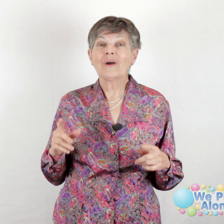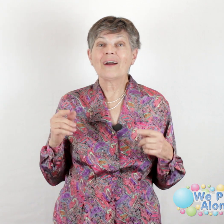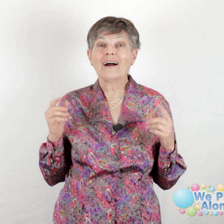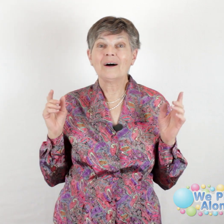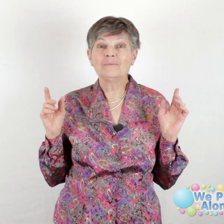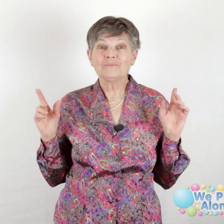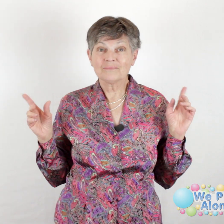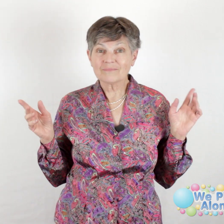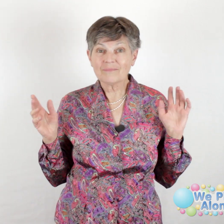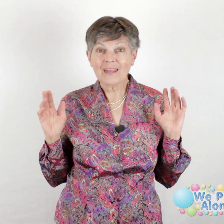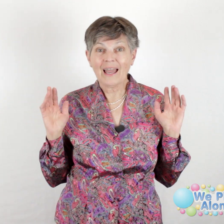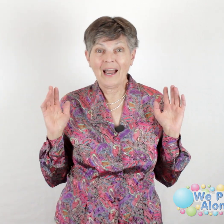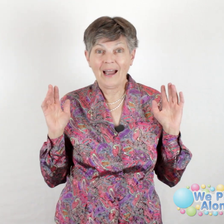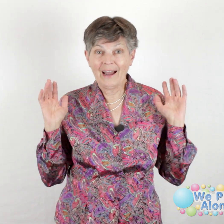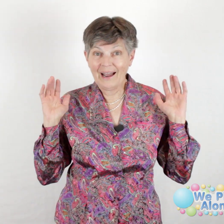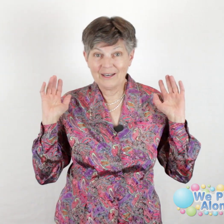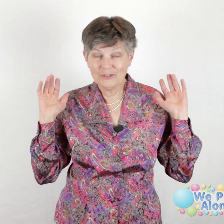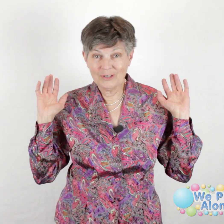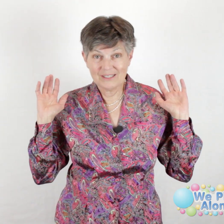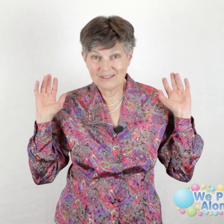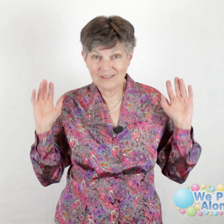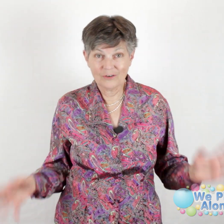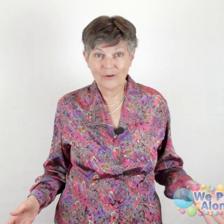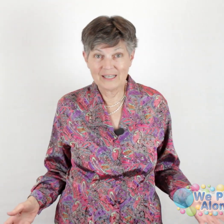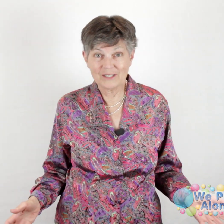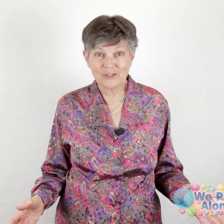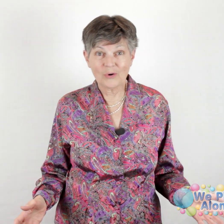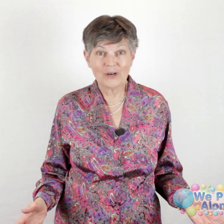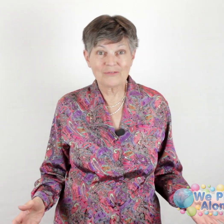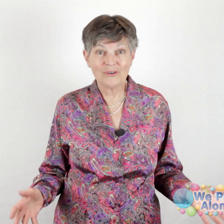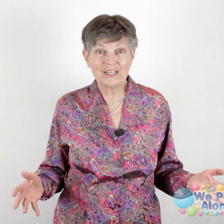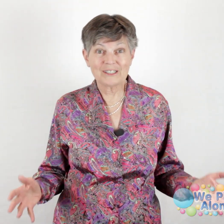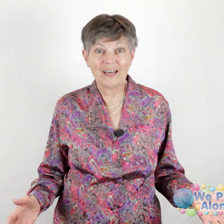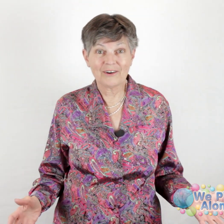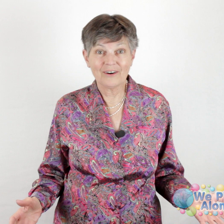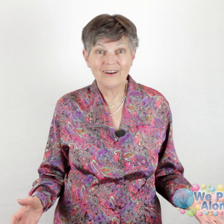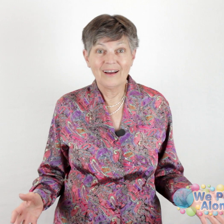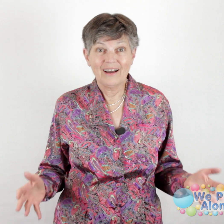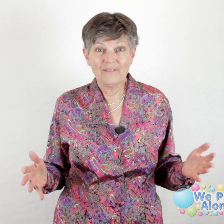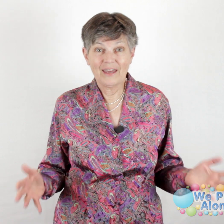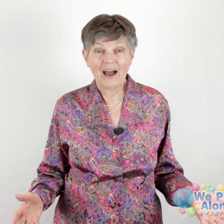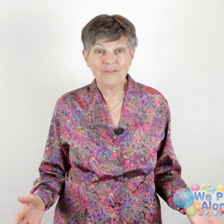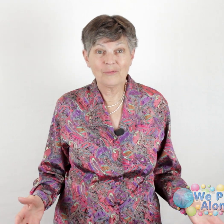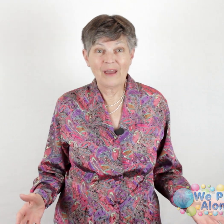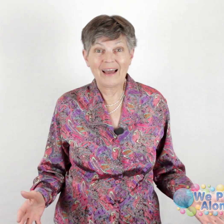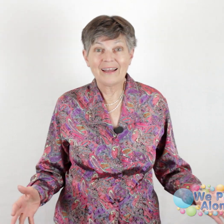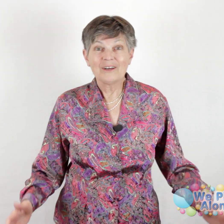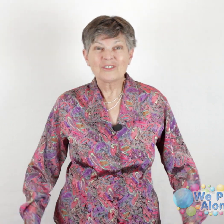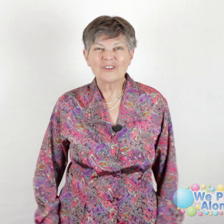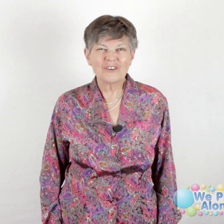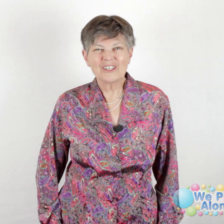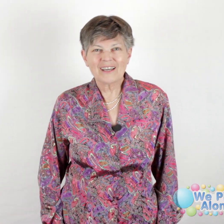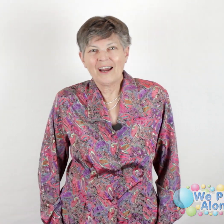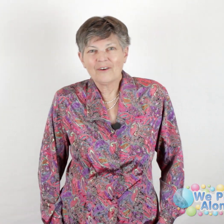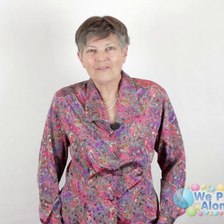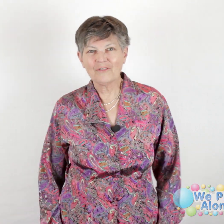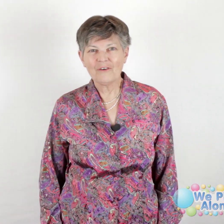where I do these crazy stories for each letter of the alphabet. So they're just kind of